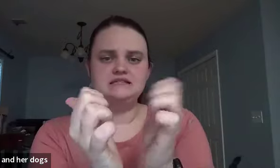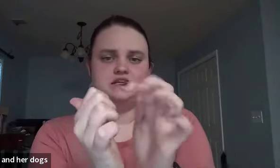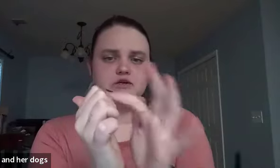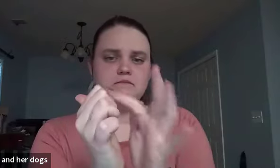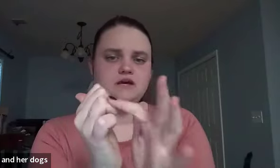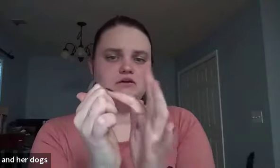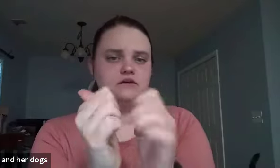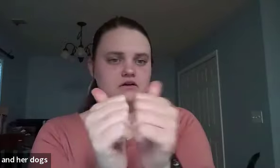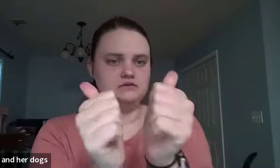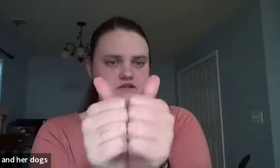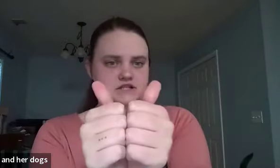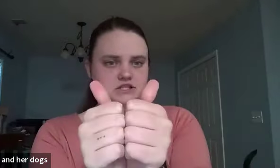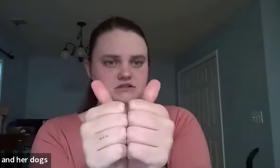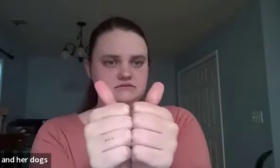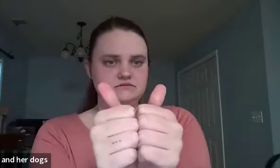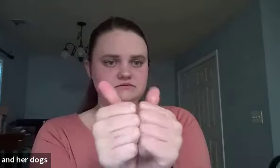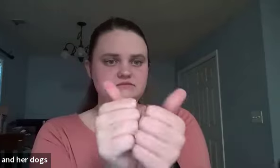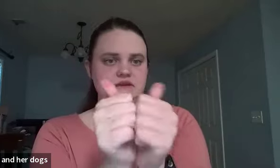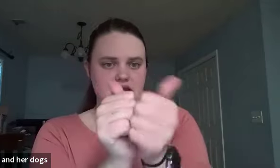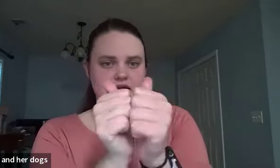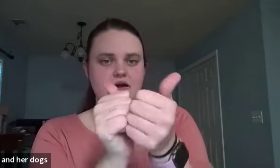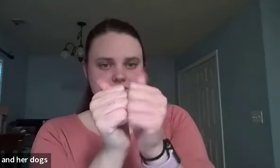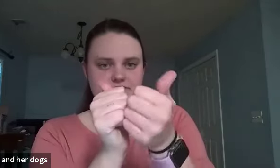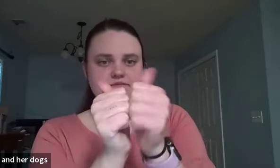It's like your middle knuckles are touching. How.